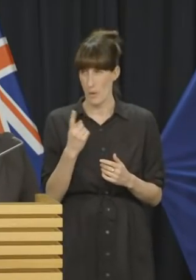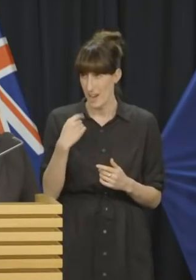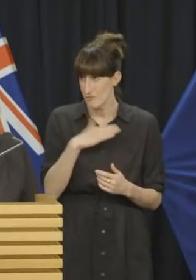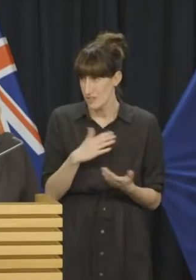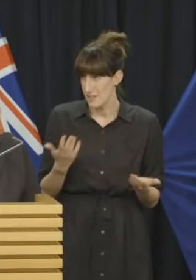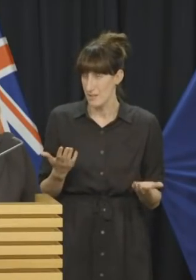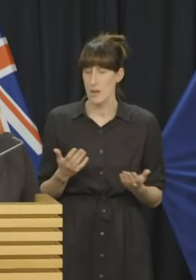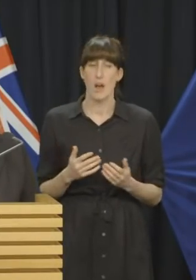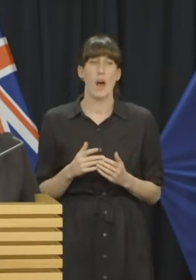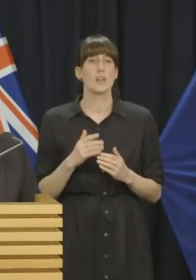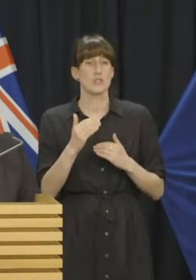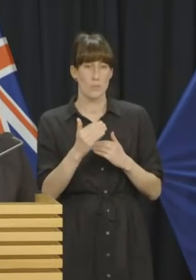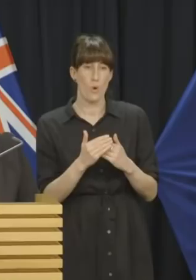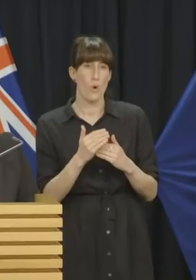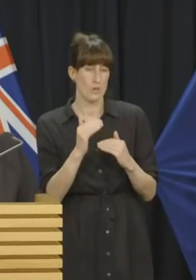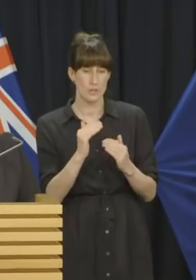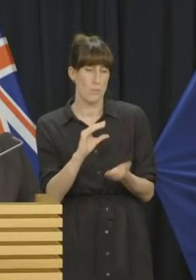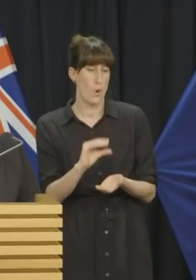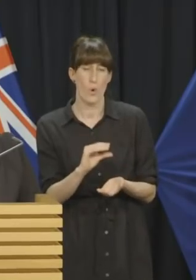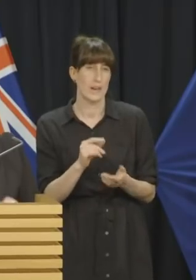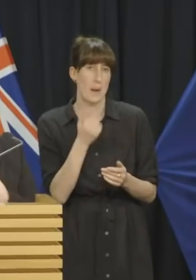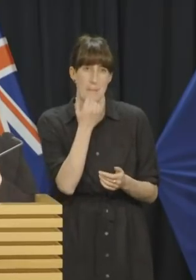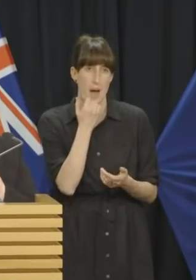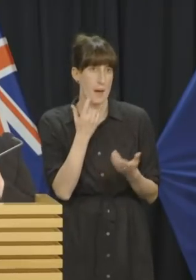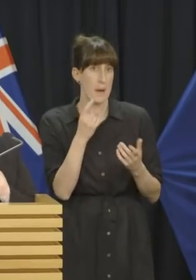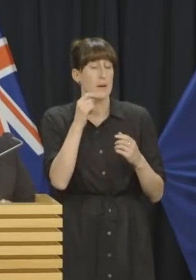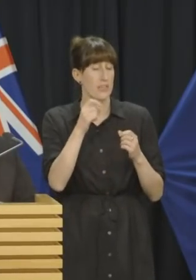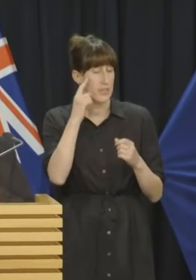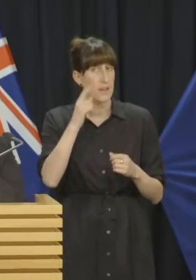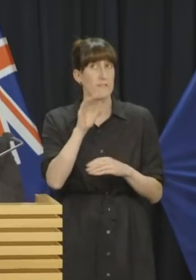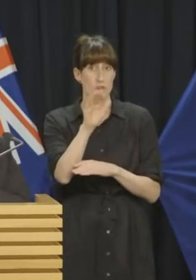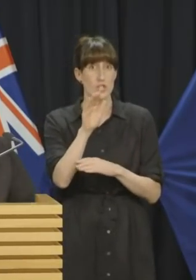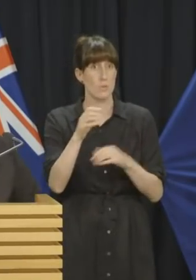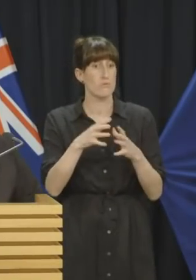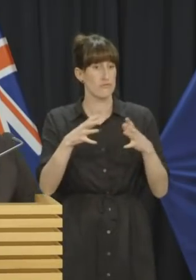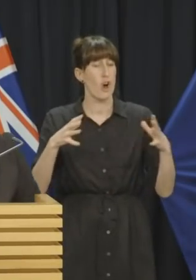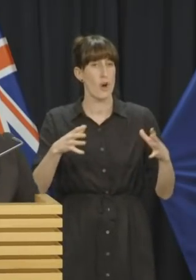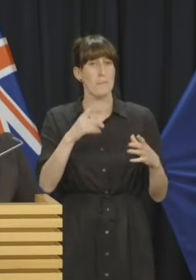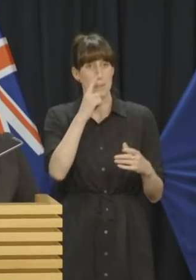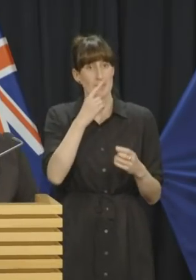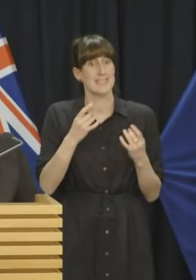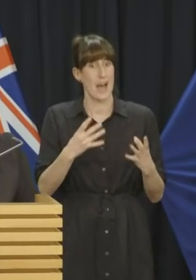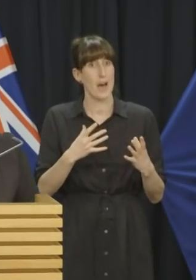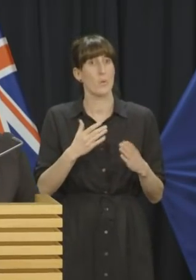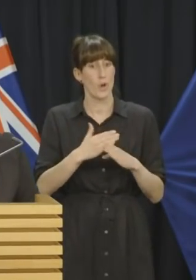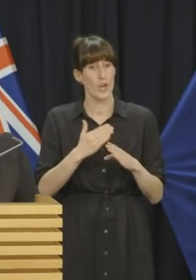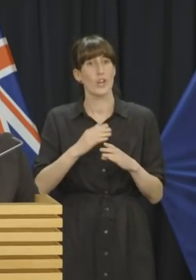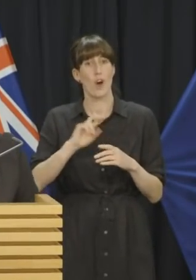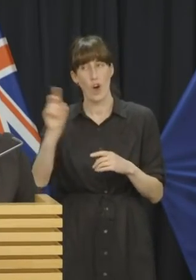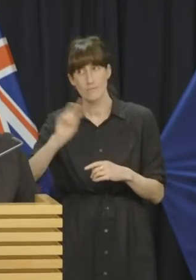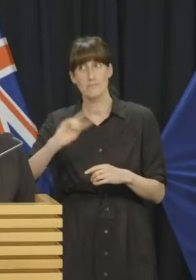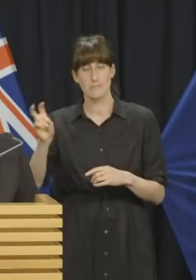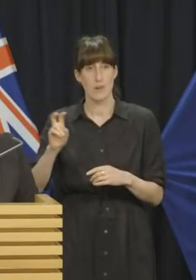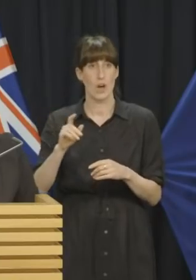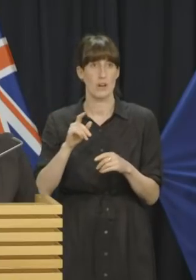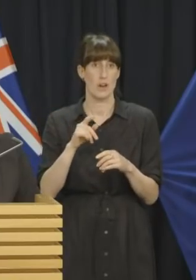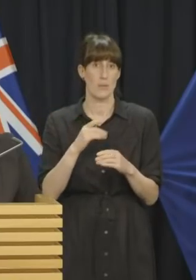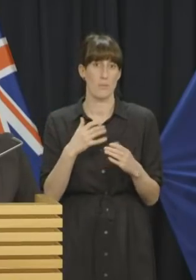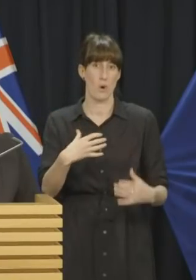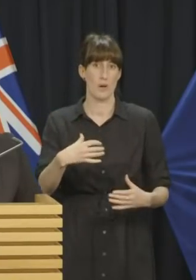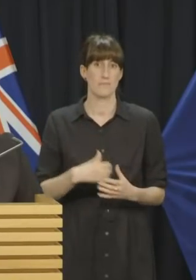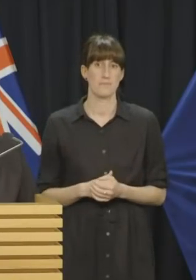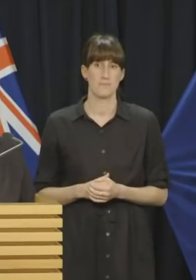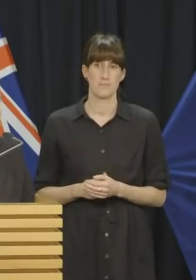number that we can see growing in the future. I'll just take 2 more questions. On another matter, a couple of weeks ago we were here and someone had escaped